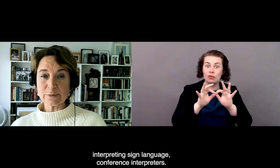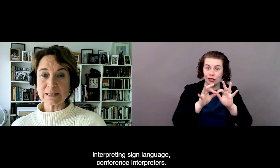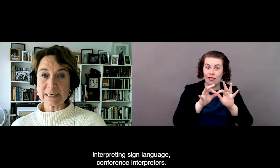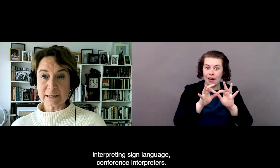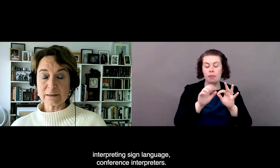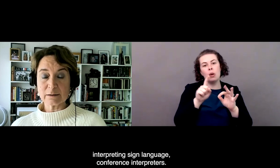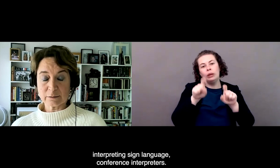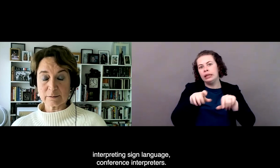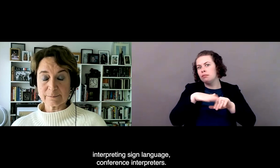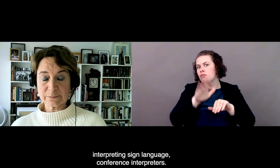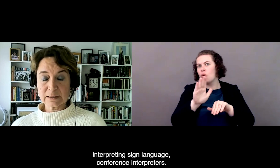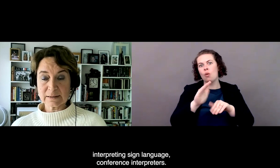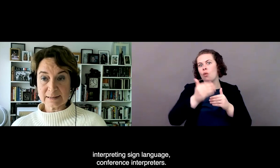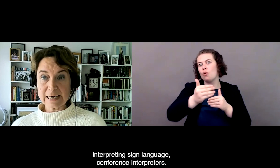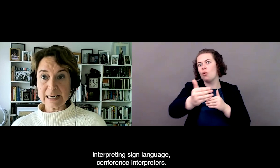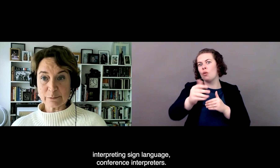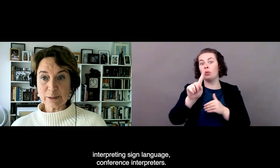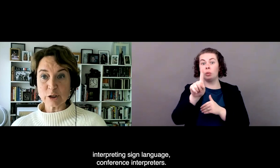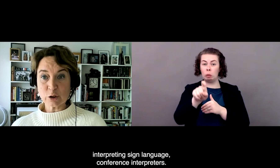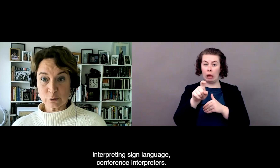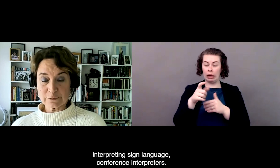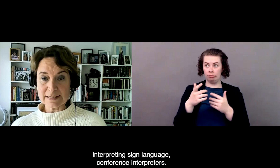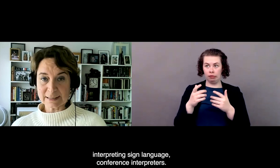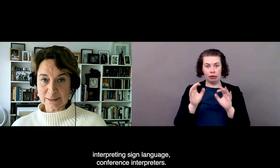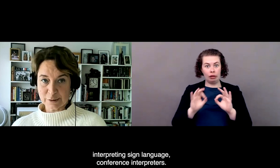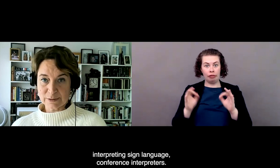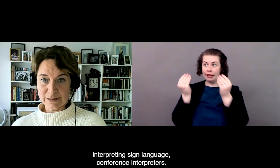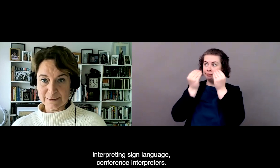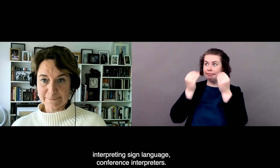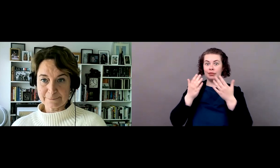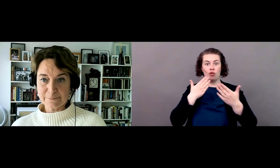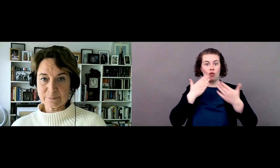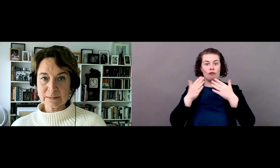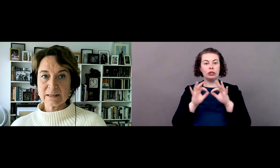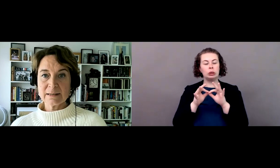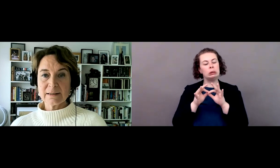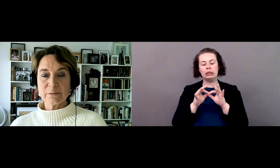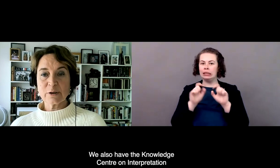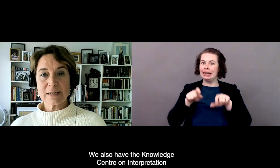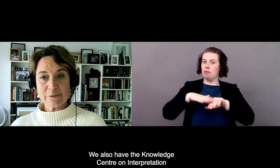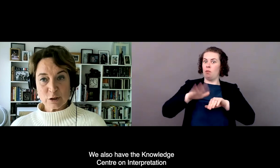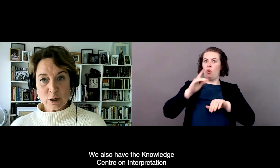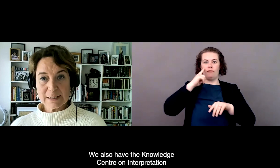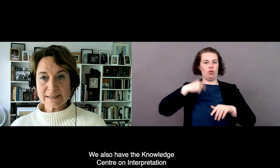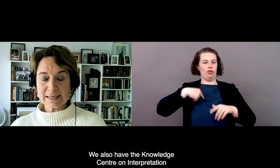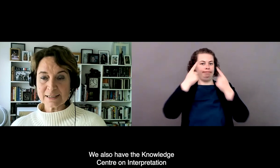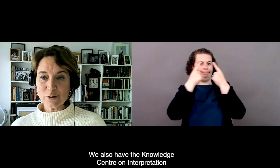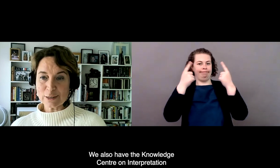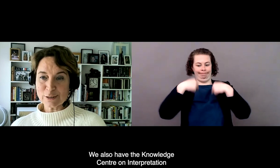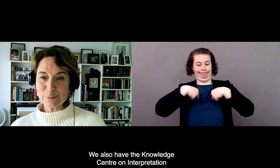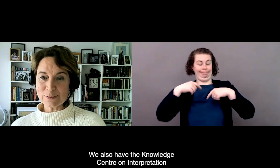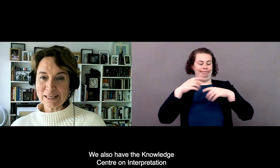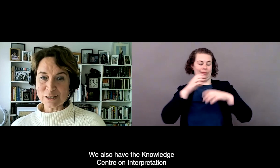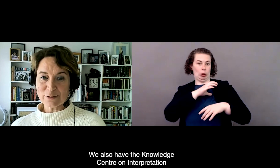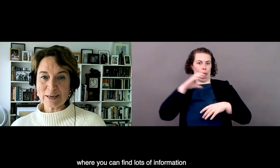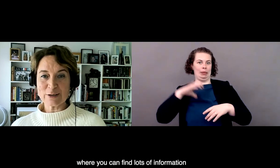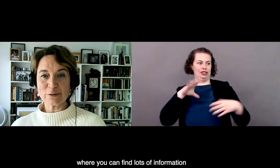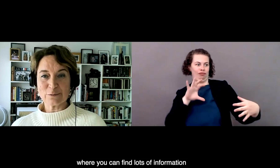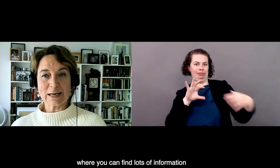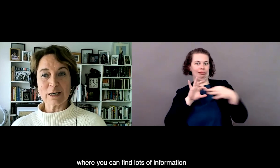interpreting sign language conference interpreters. We also have the Knowledge Centre on Interpretation, where you can find